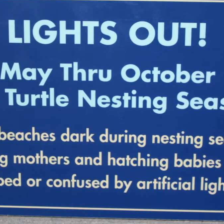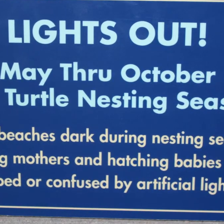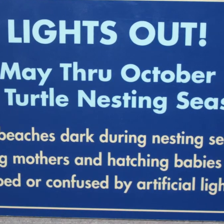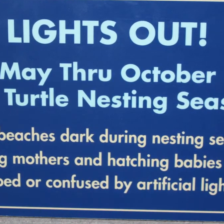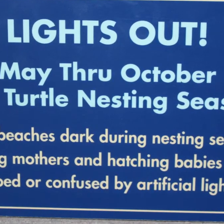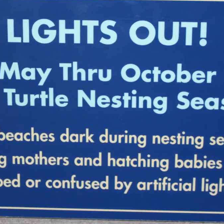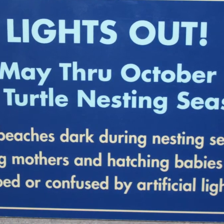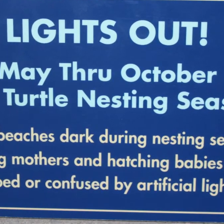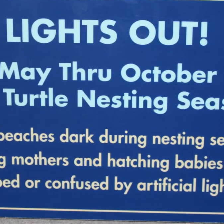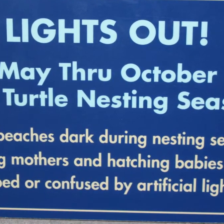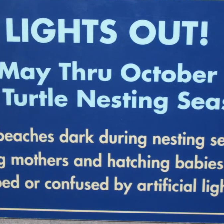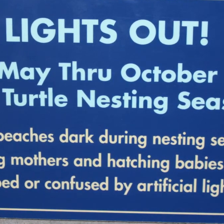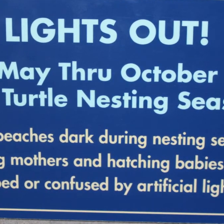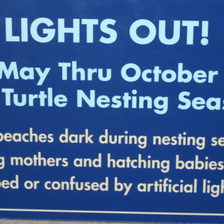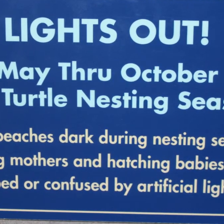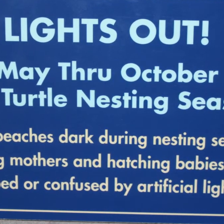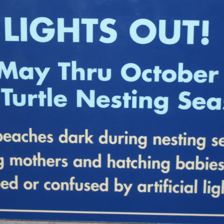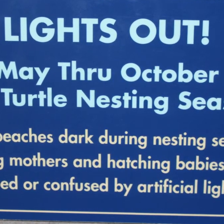journey from the nest to the sea.